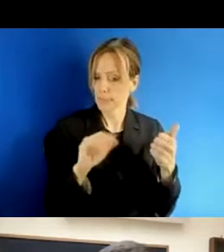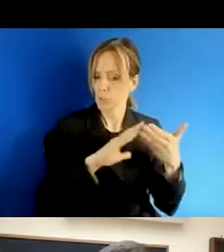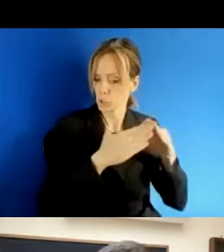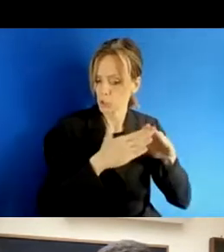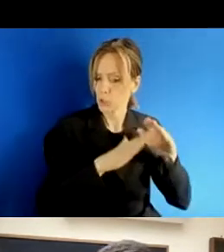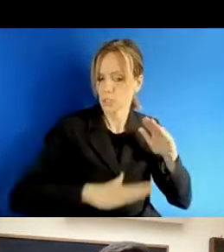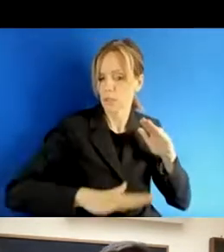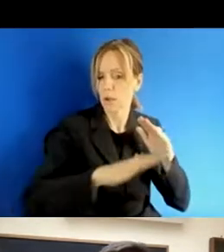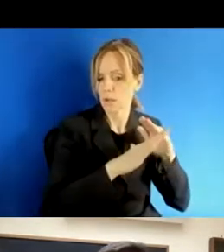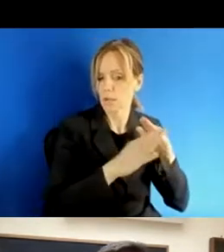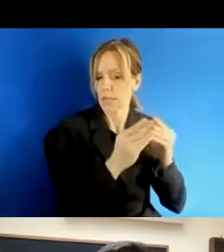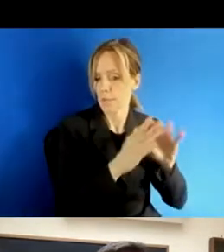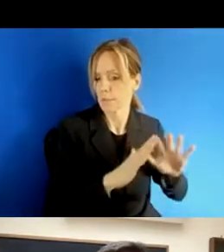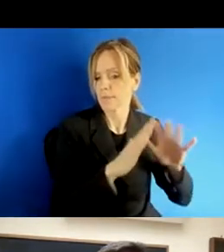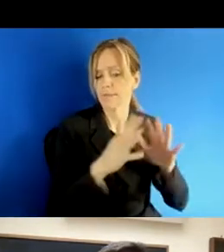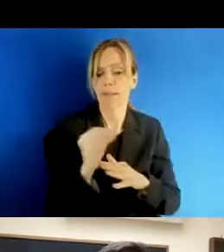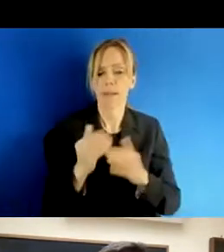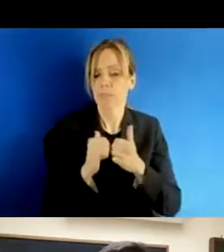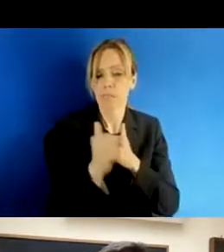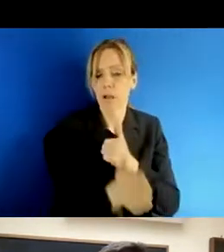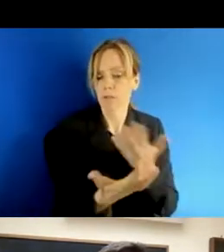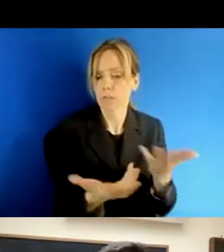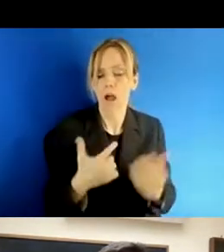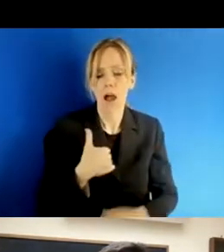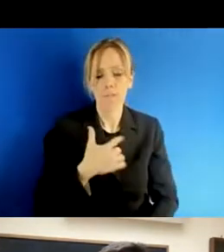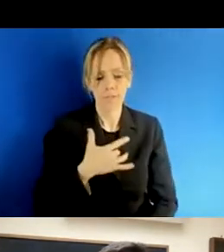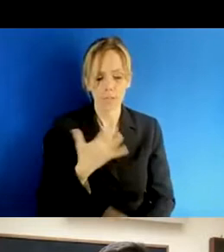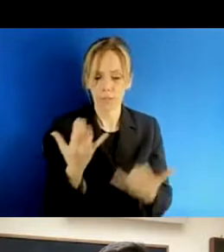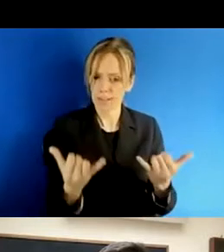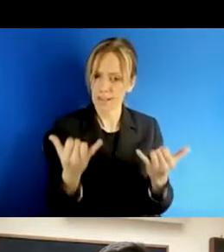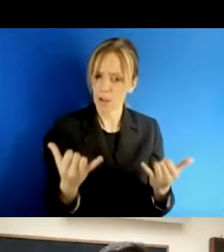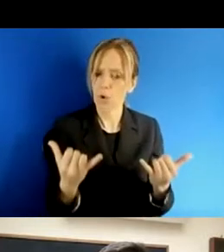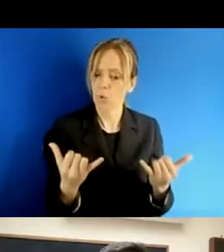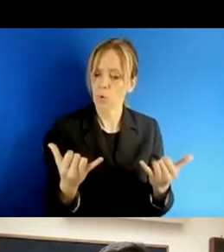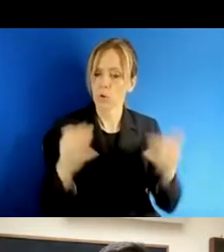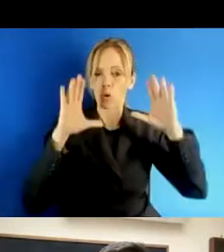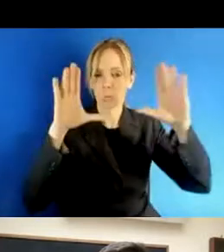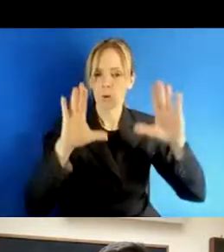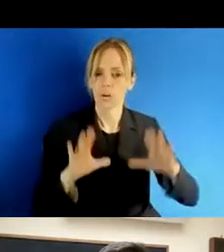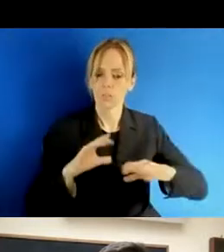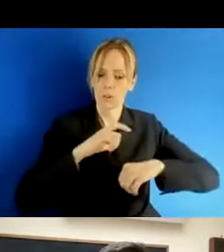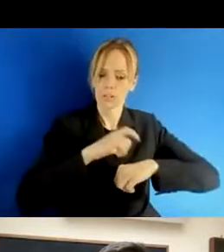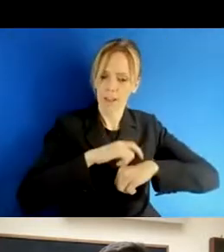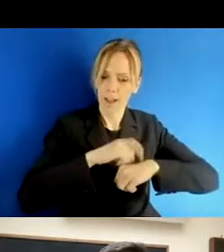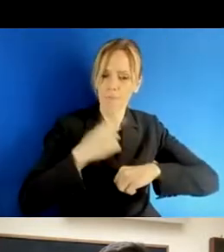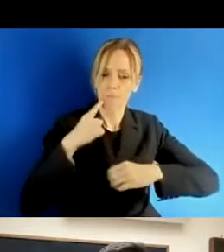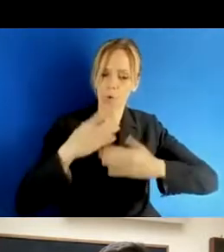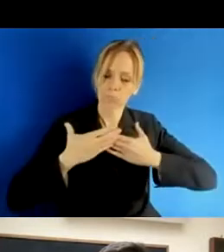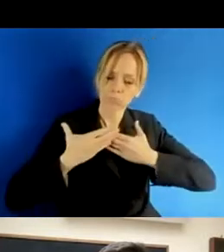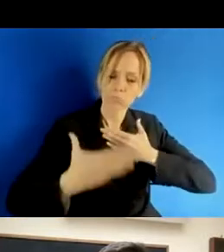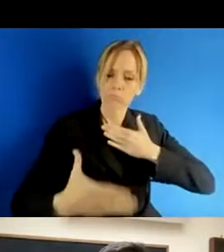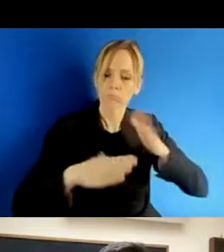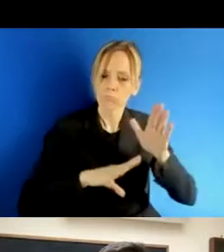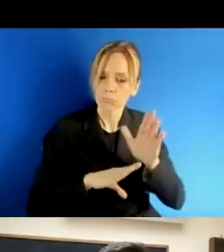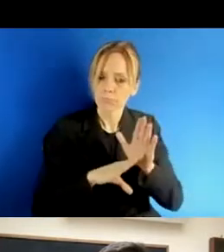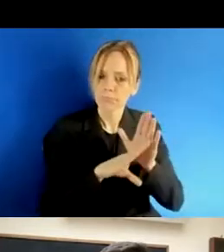beyond, it's just, I think we're at a wonderful point to move forward towards a different